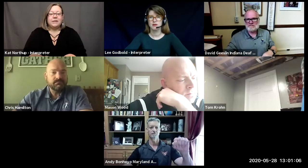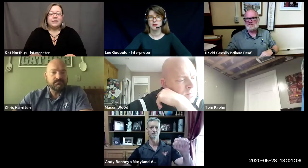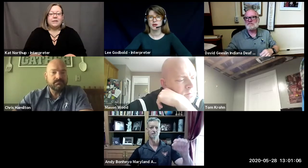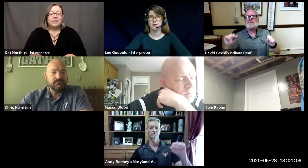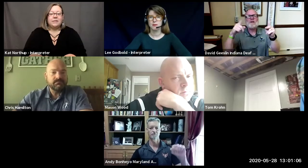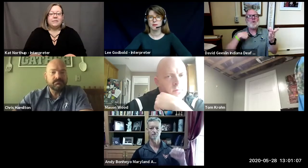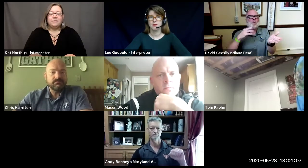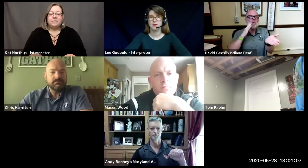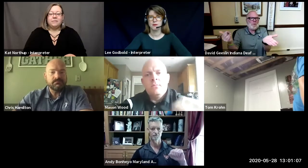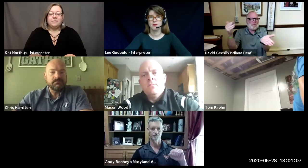Yep.